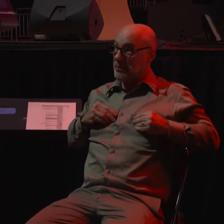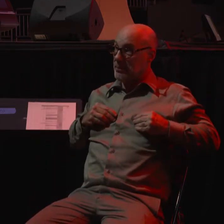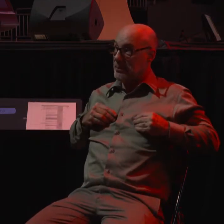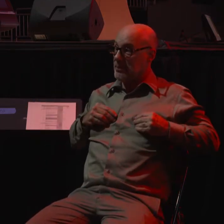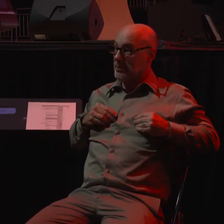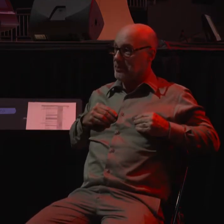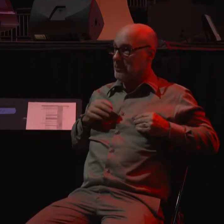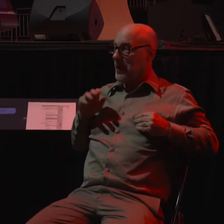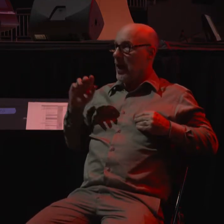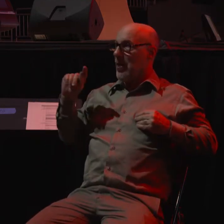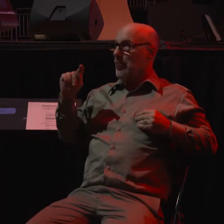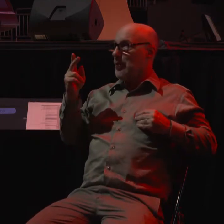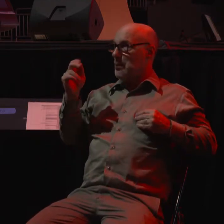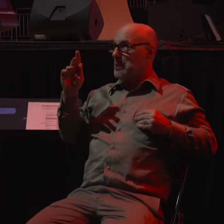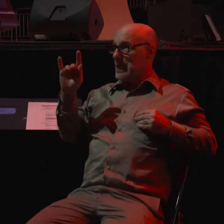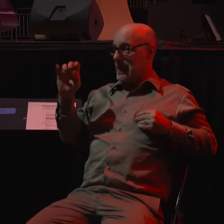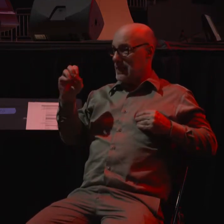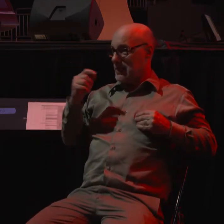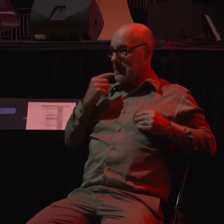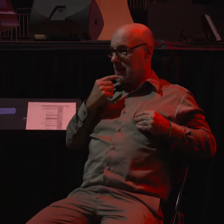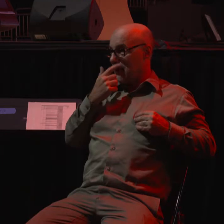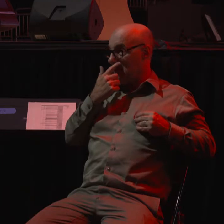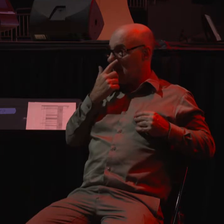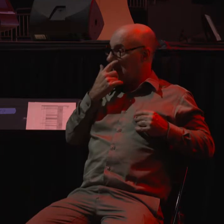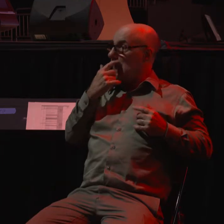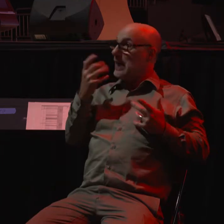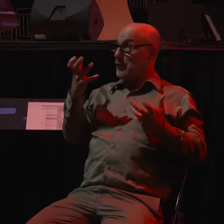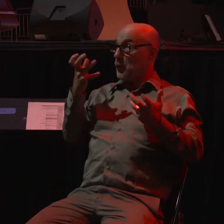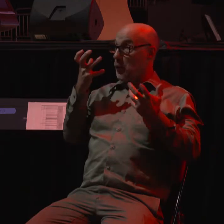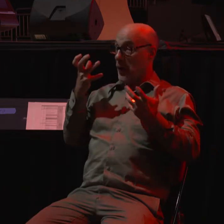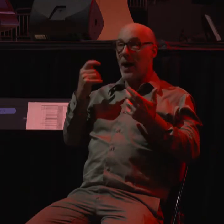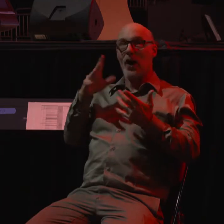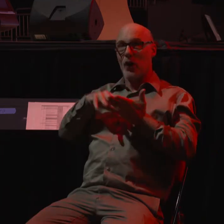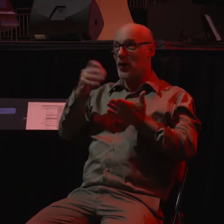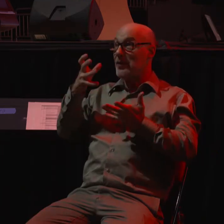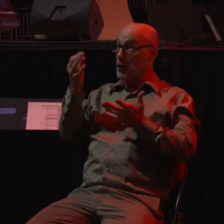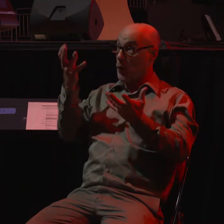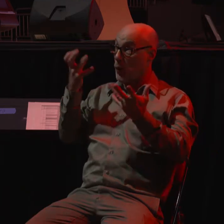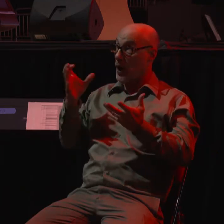ago, if you want your panels interesting, invite Kevin. Interesting